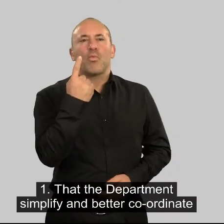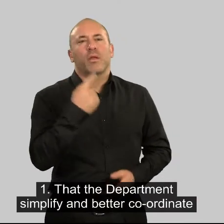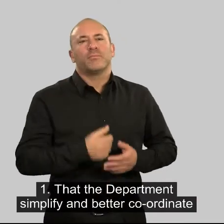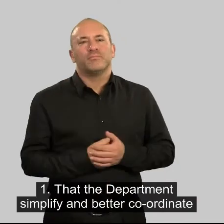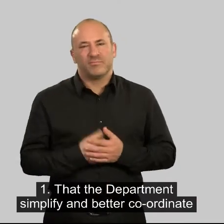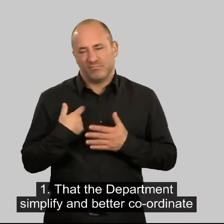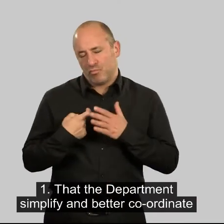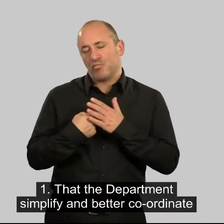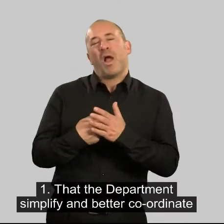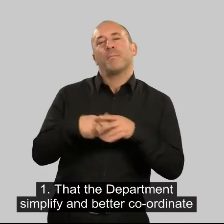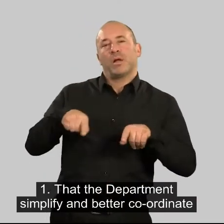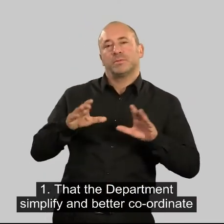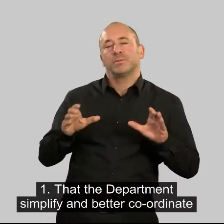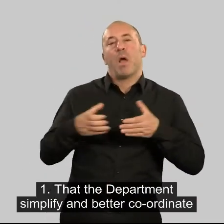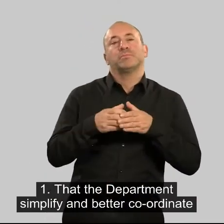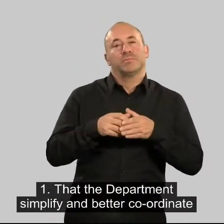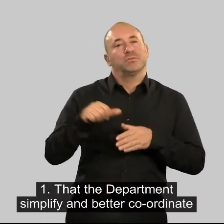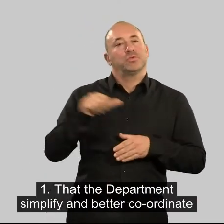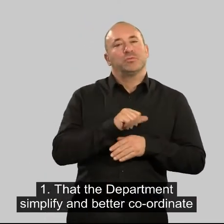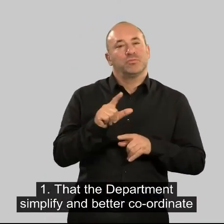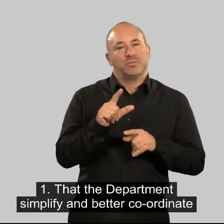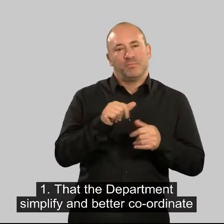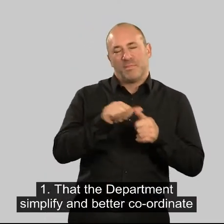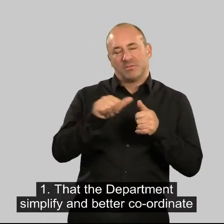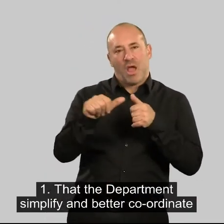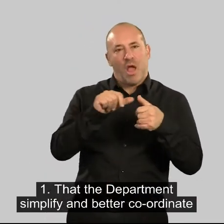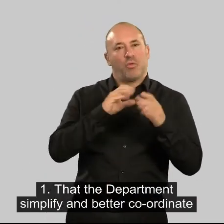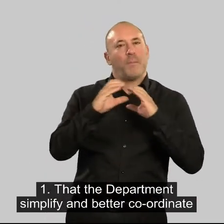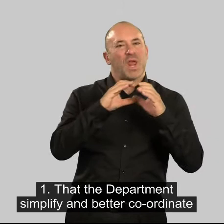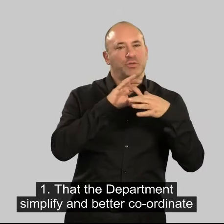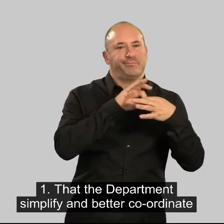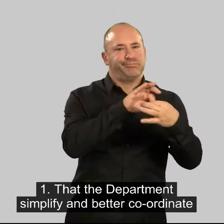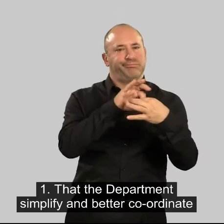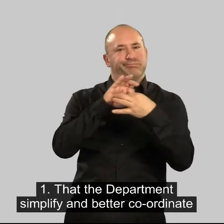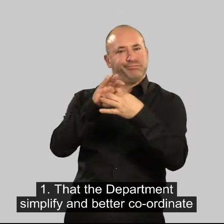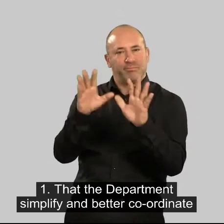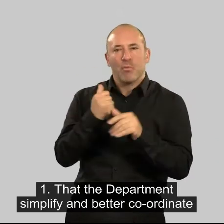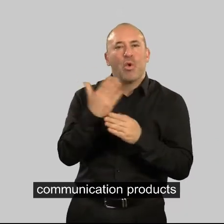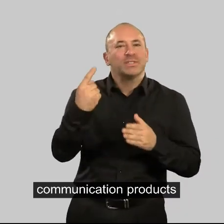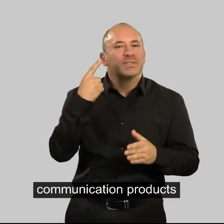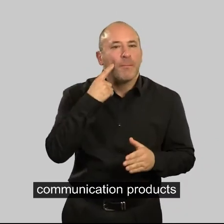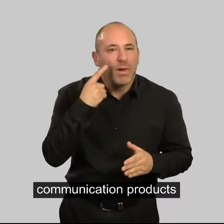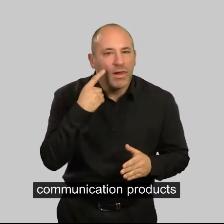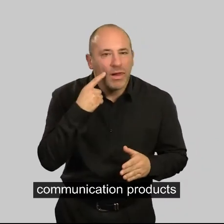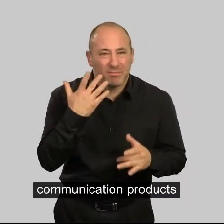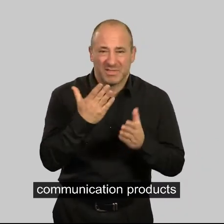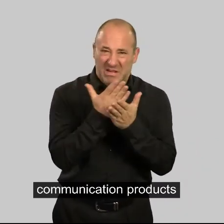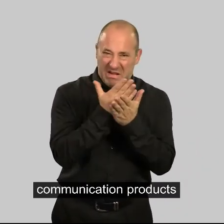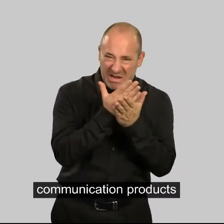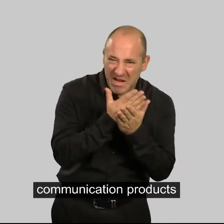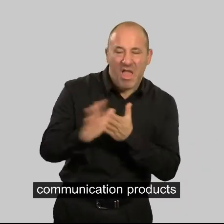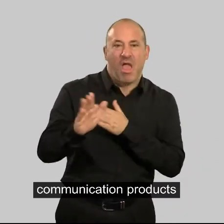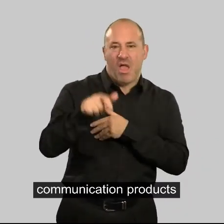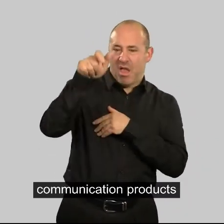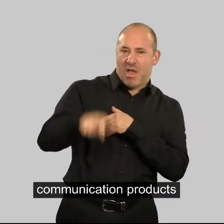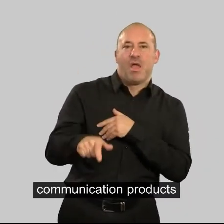1. That the department simplify and better coordinate communication products to provide a clear explanation